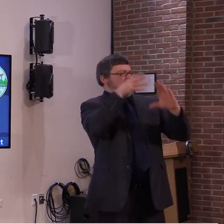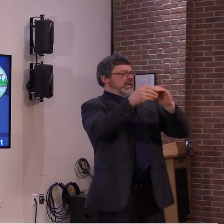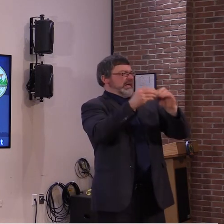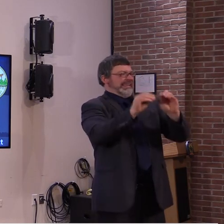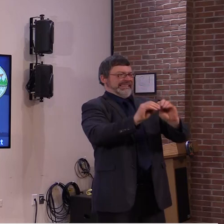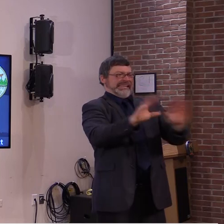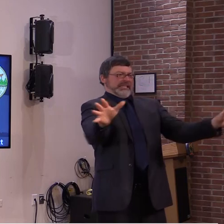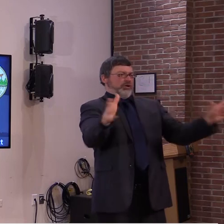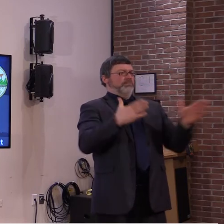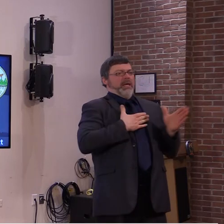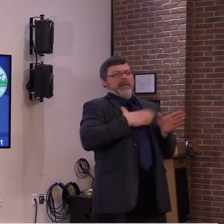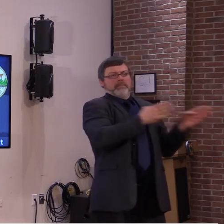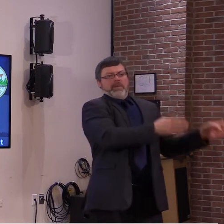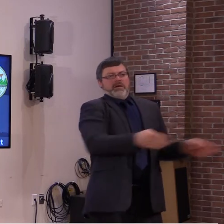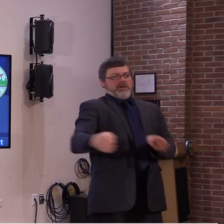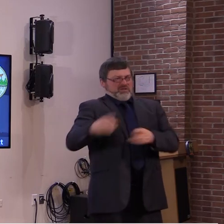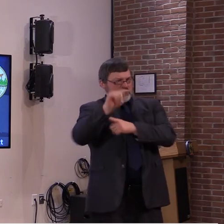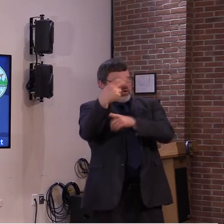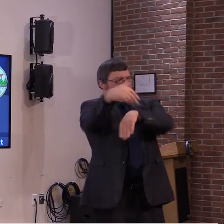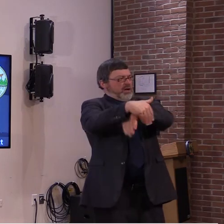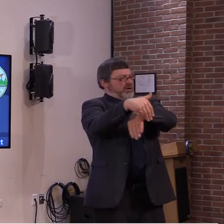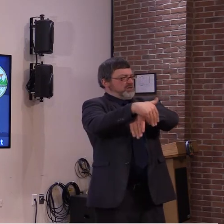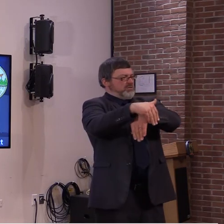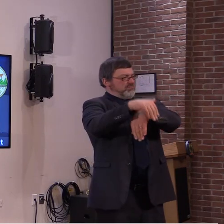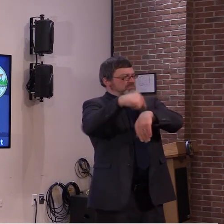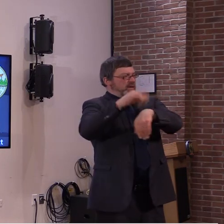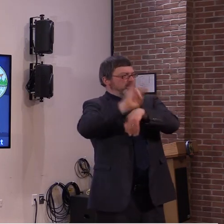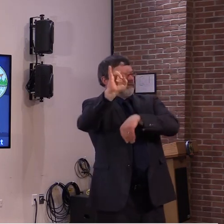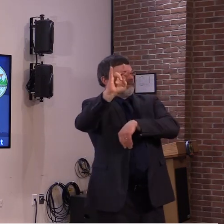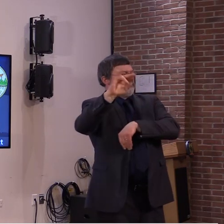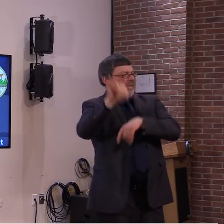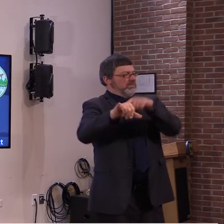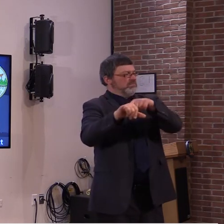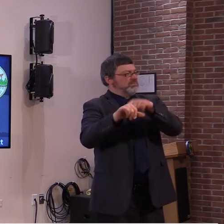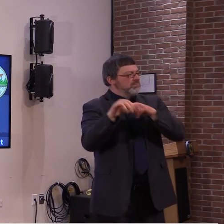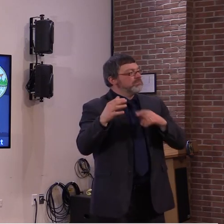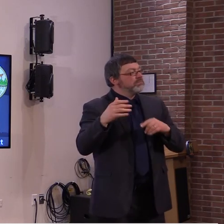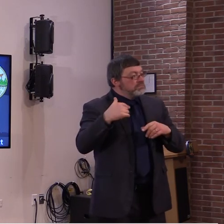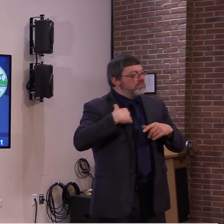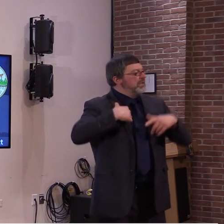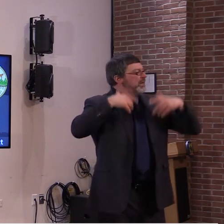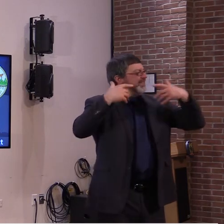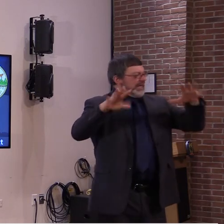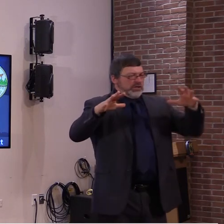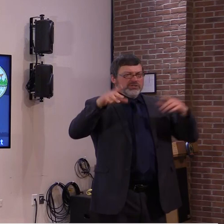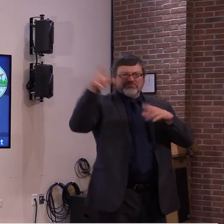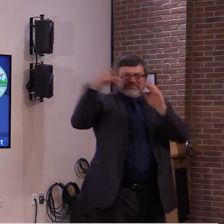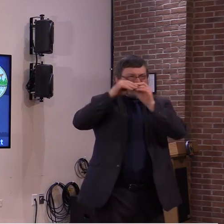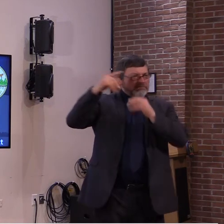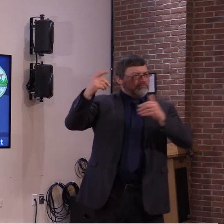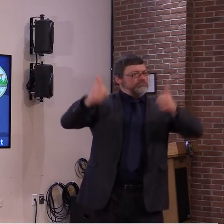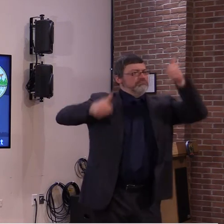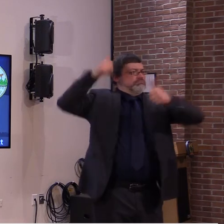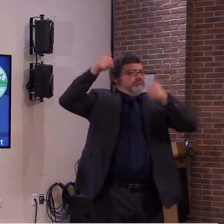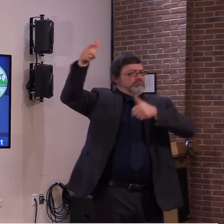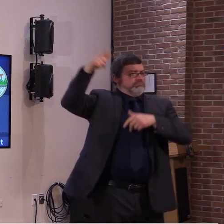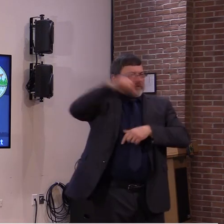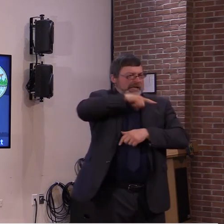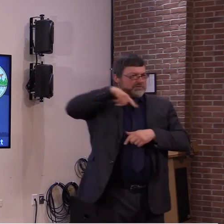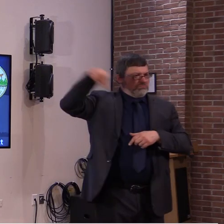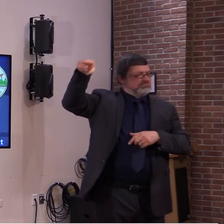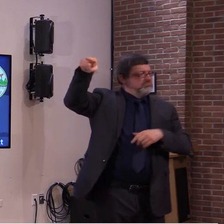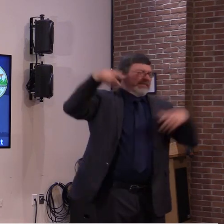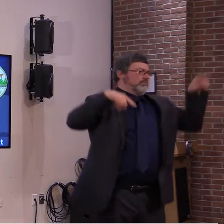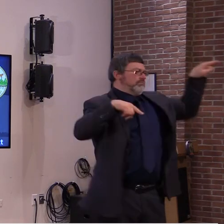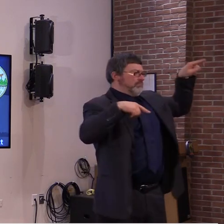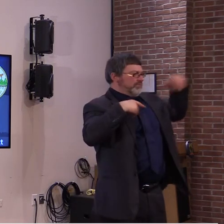the pro tem elect, as well as the speaker elect, we presume to be speaker and pro tem, and a very